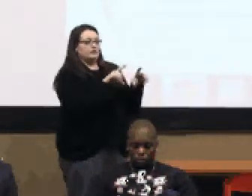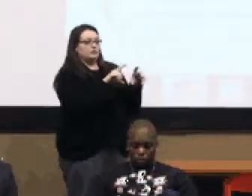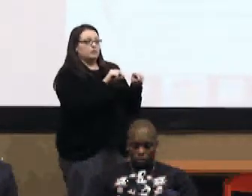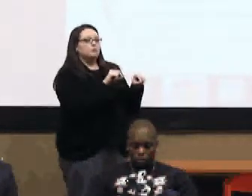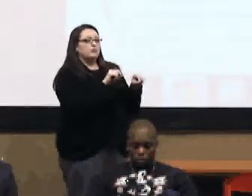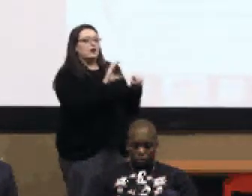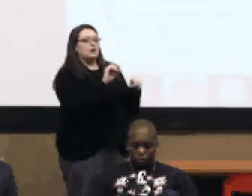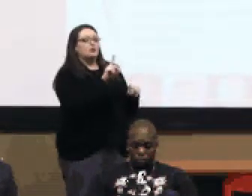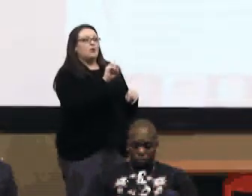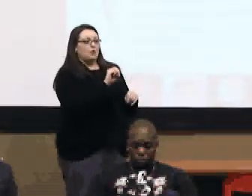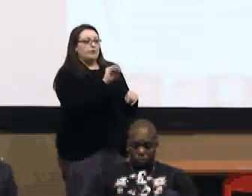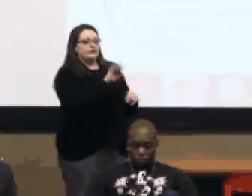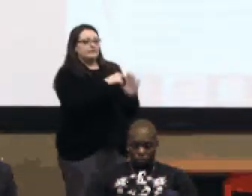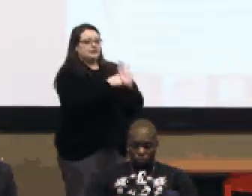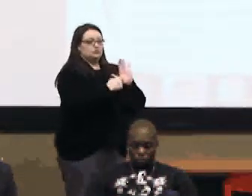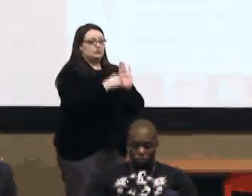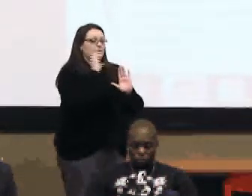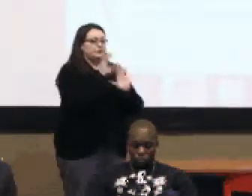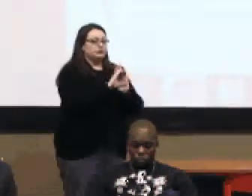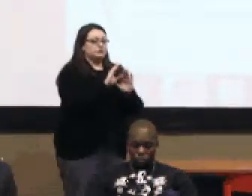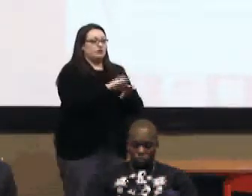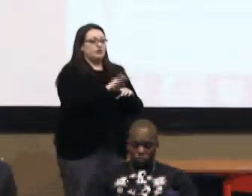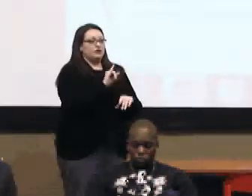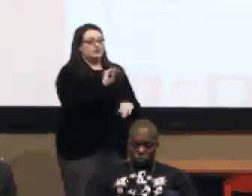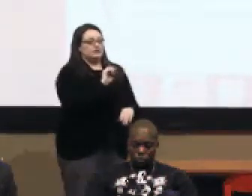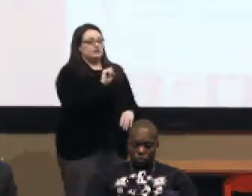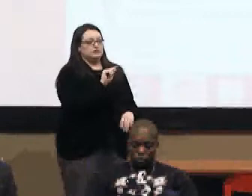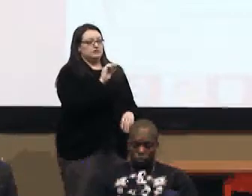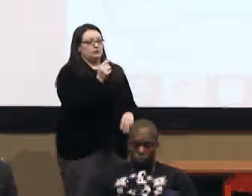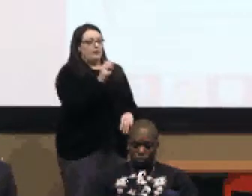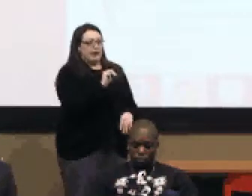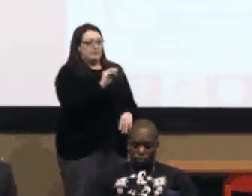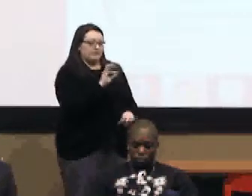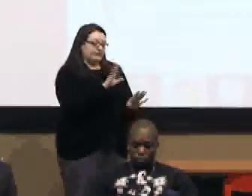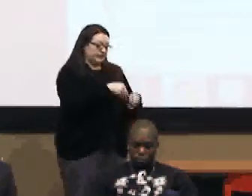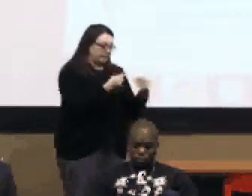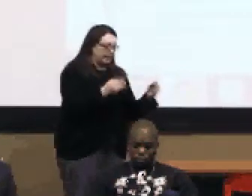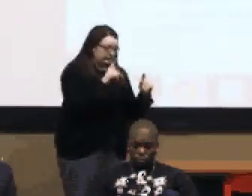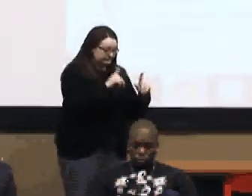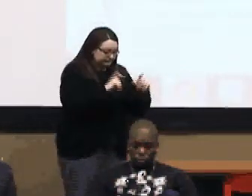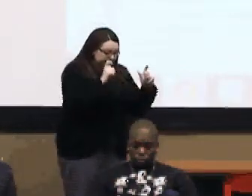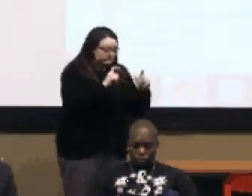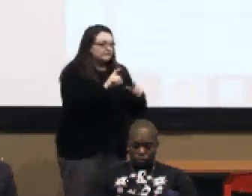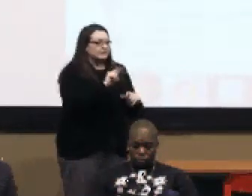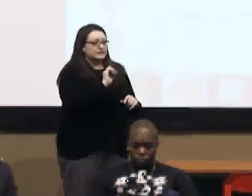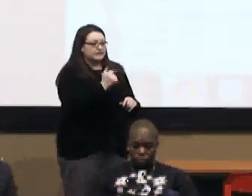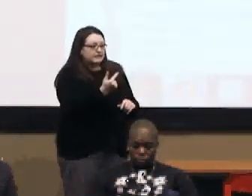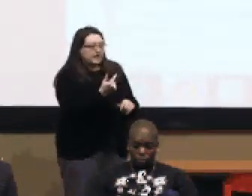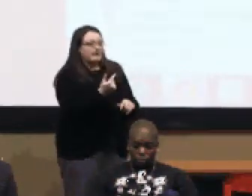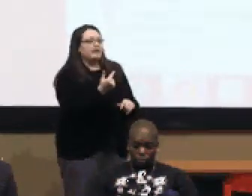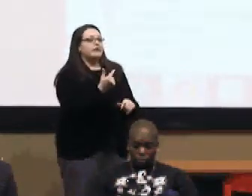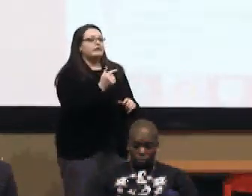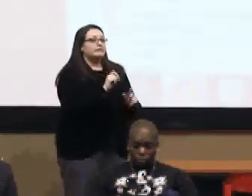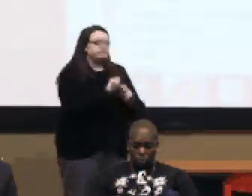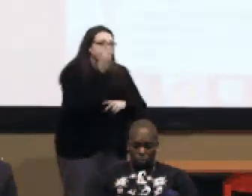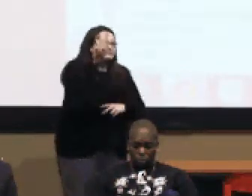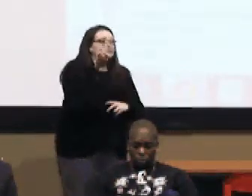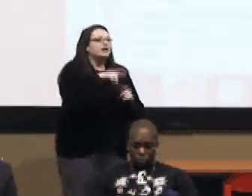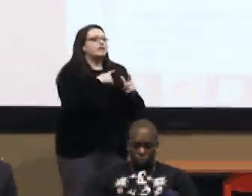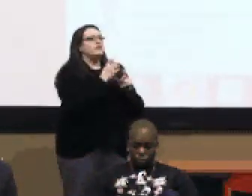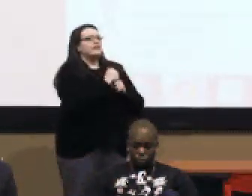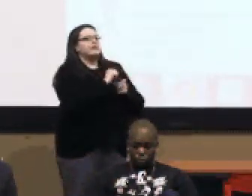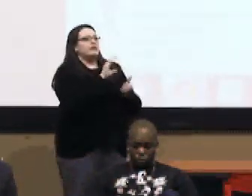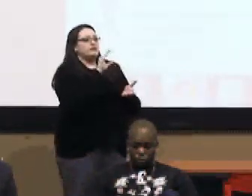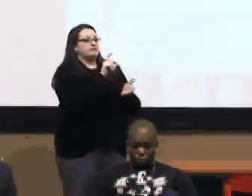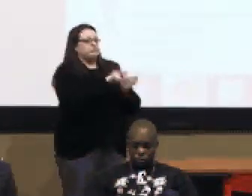if they share it. So when they open their package, they put it on and take a little cute selfie, and then they tag us in it. Then they get a discount on their next purchase, because